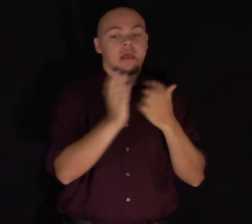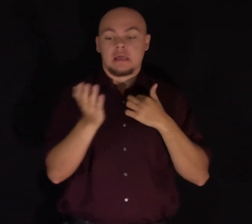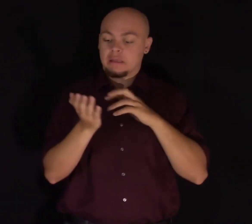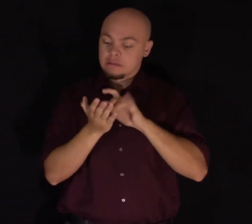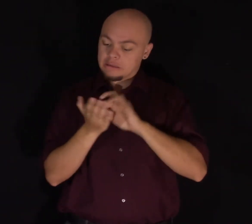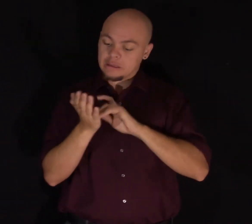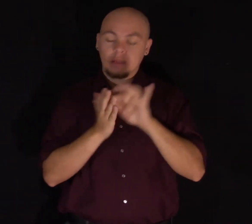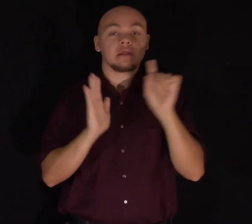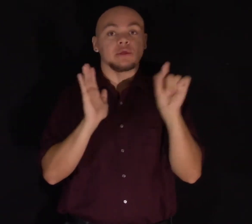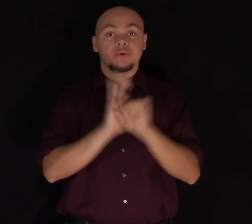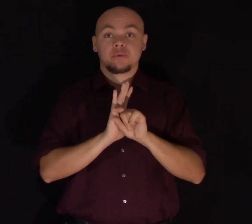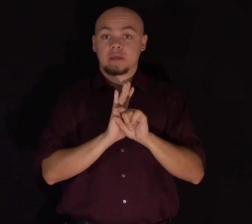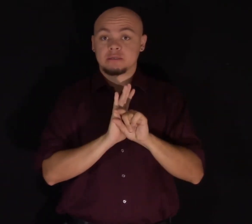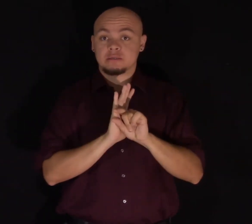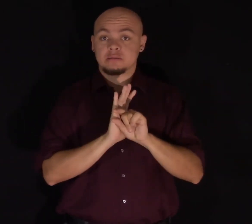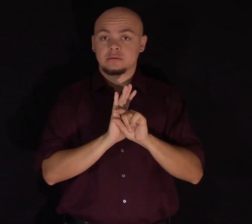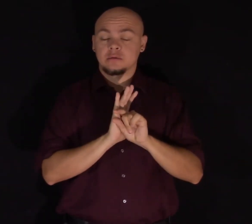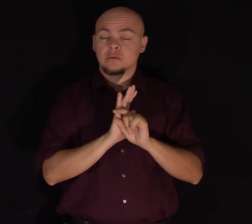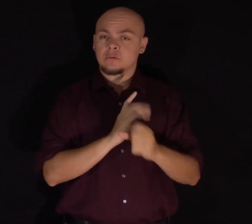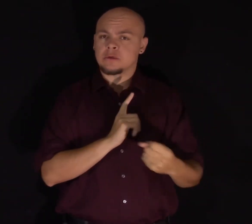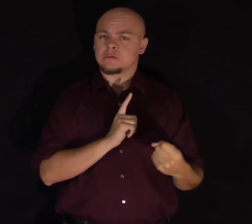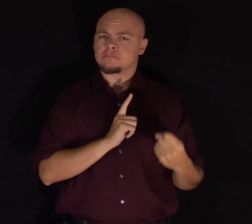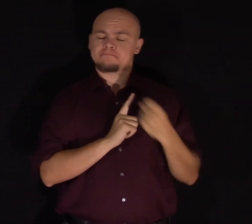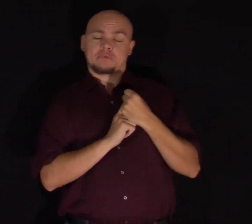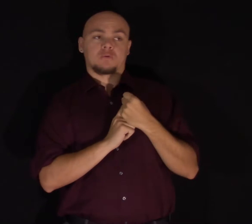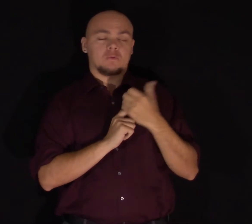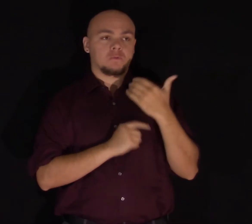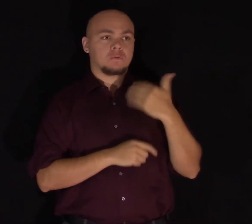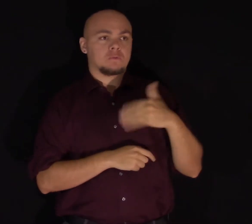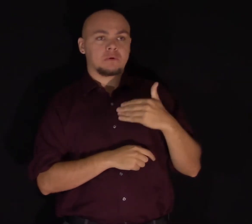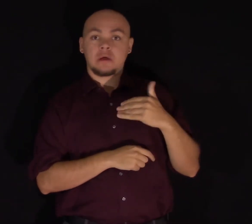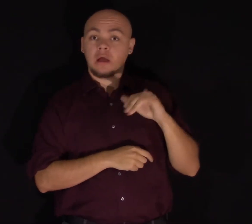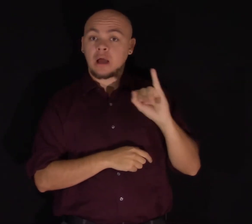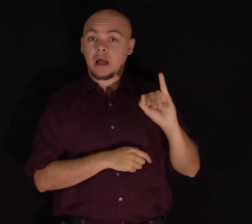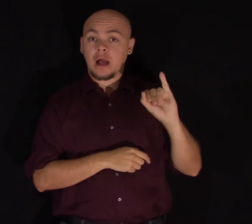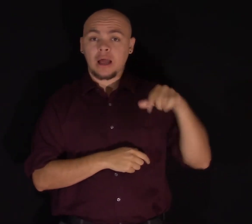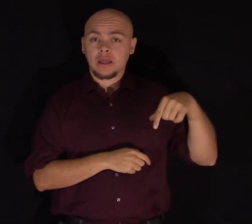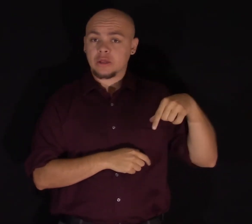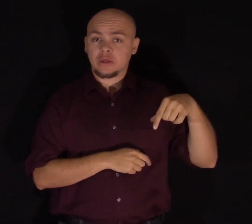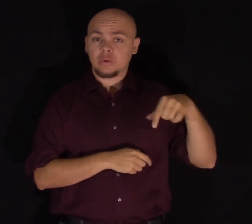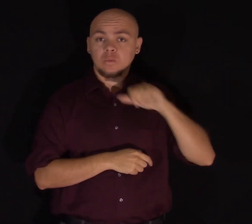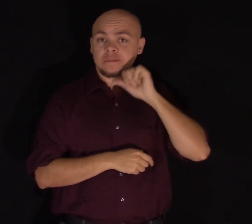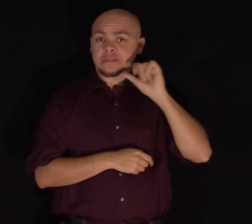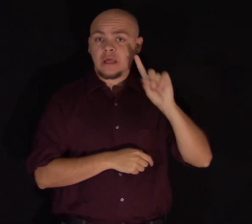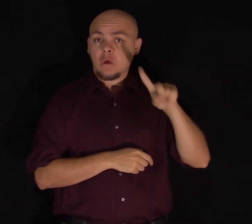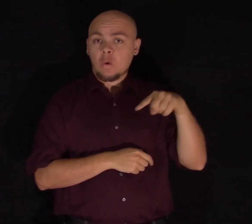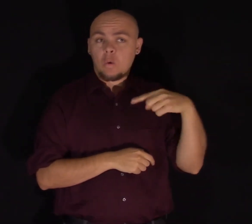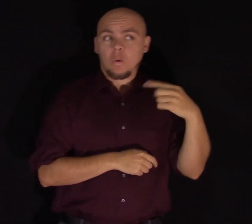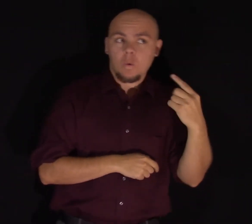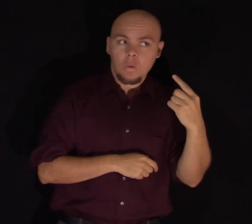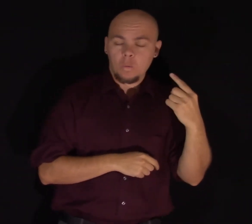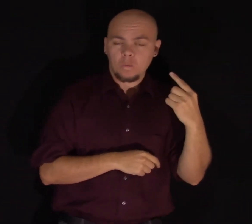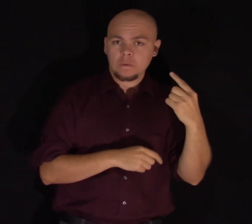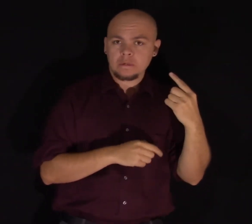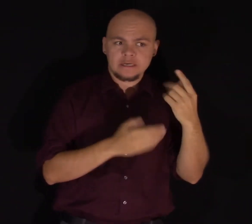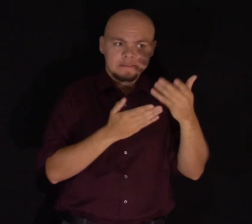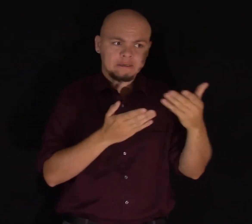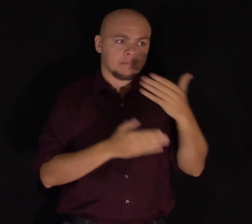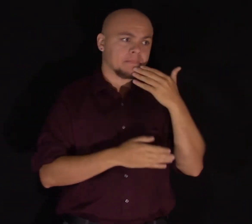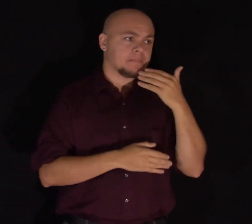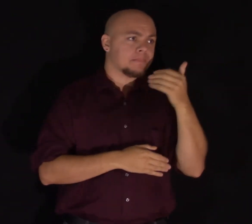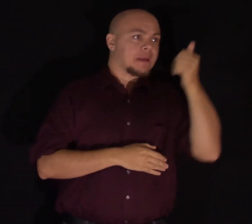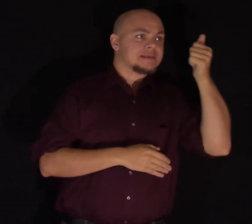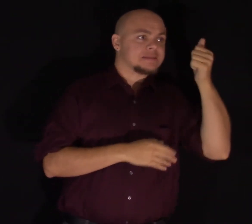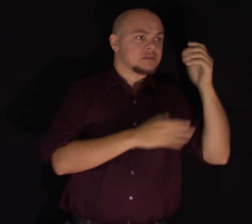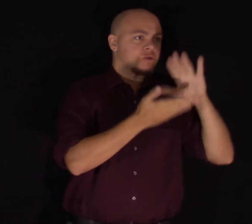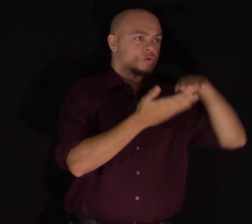grades. What struck me was that IQ was not the only difference between my best and my